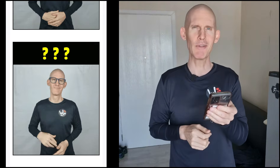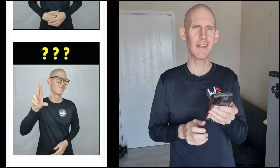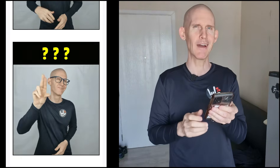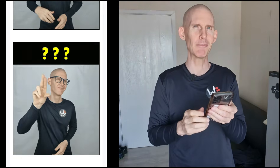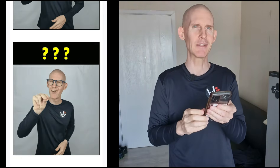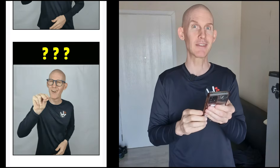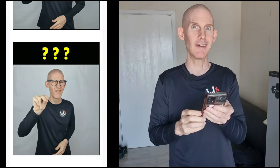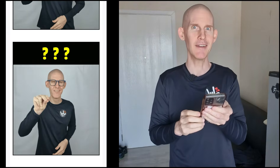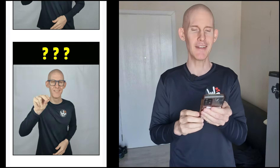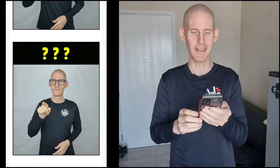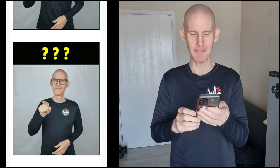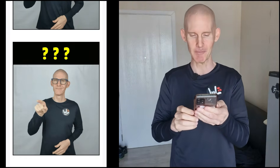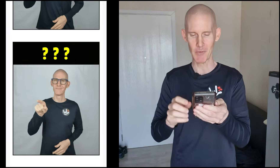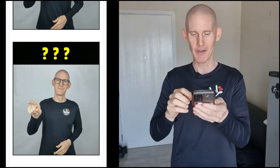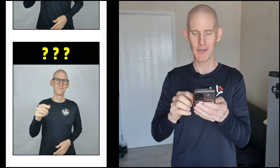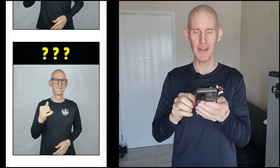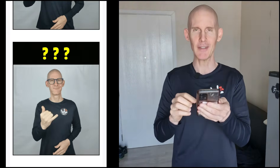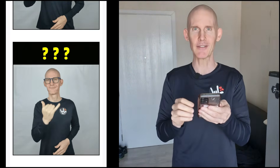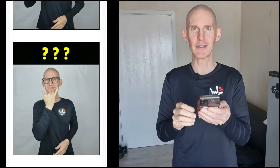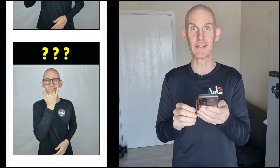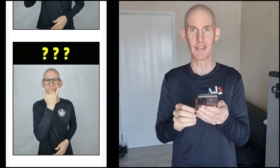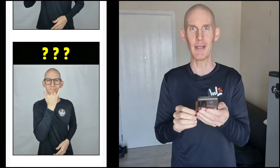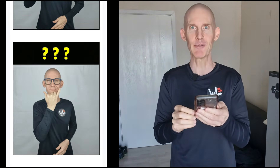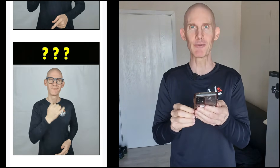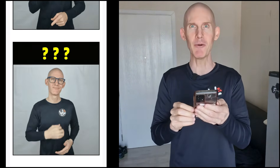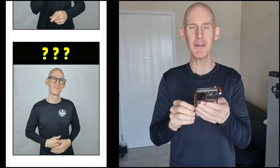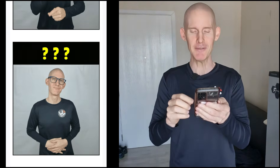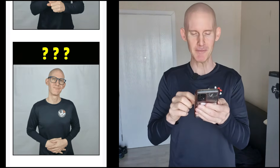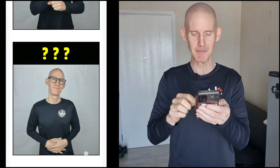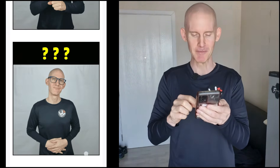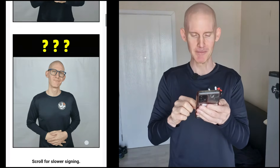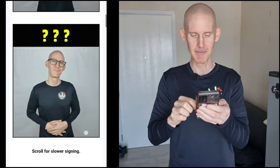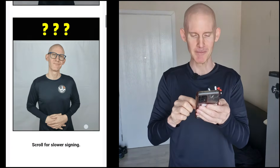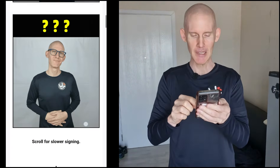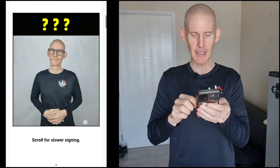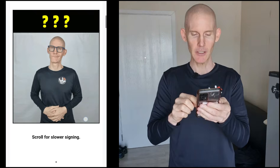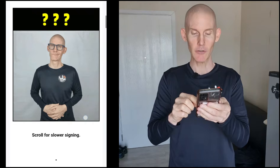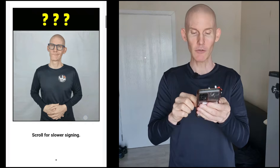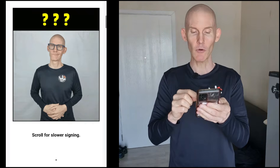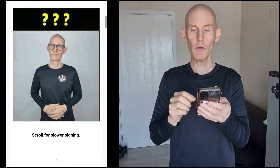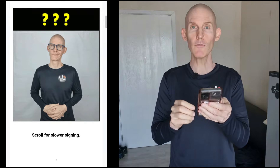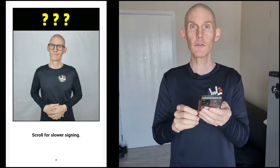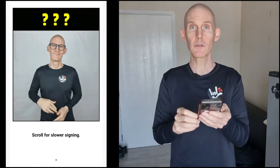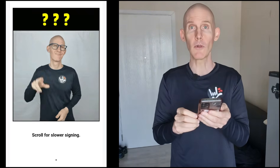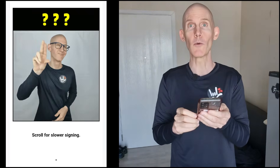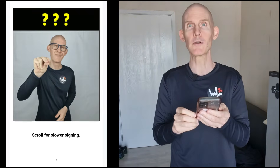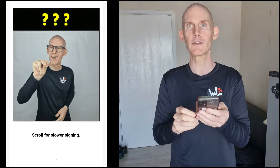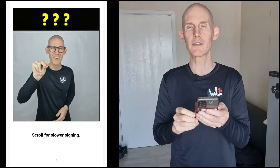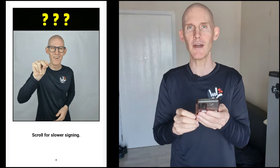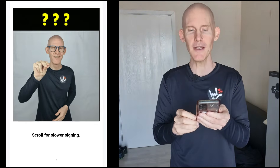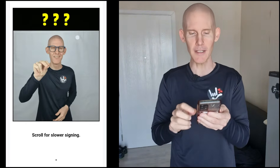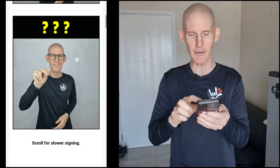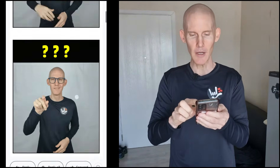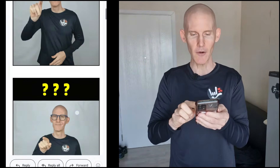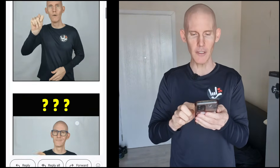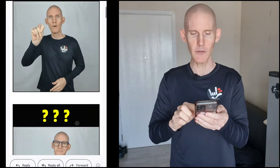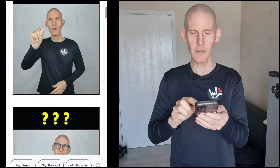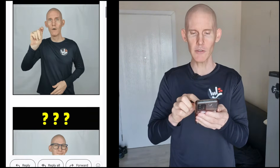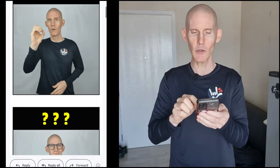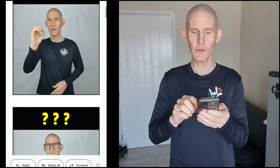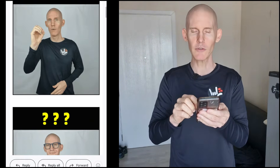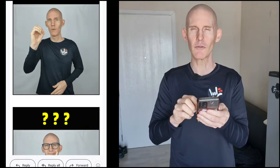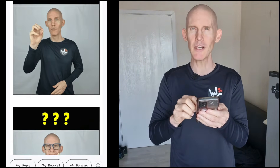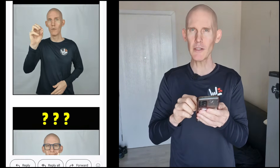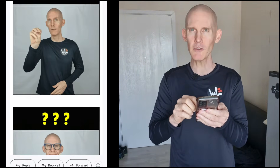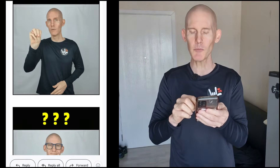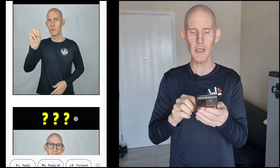what do you think I'm signing? All right, let's keep scrolling. It says scroll for slower signing. All right, so this